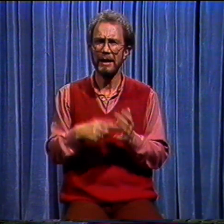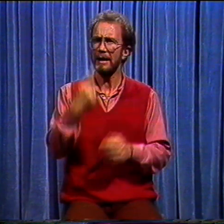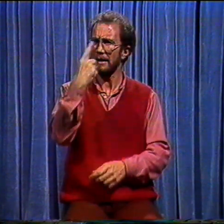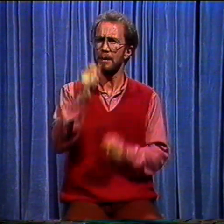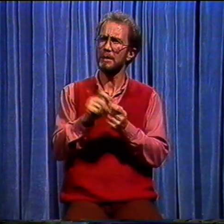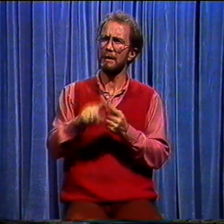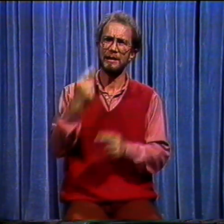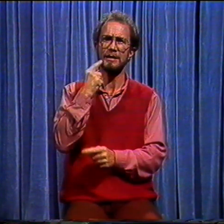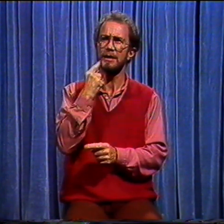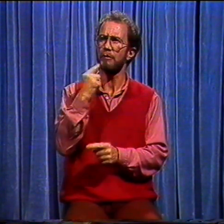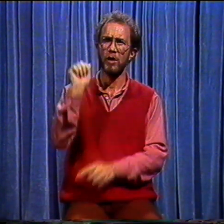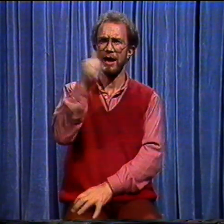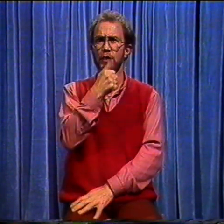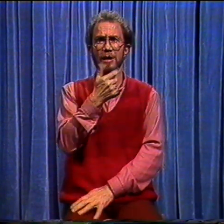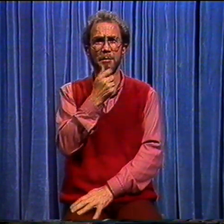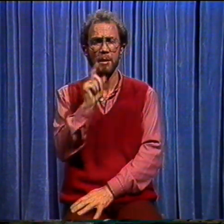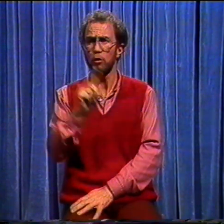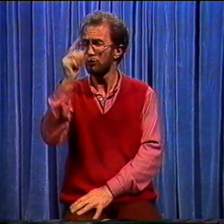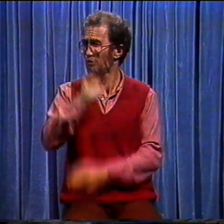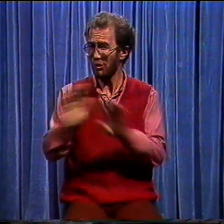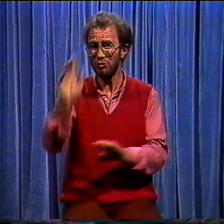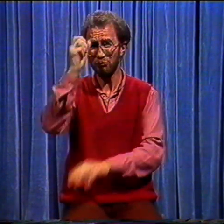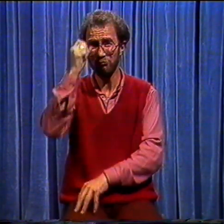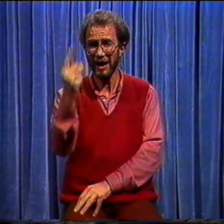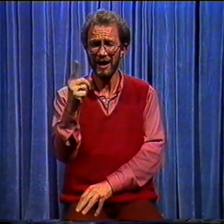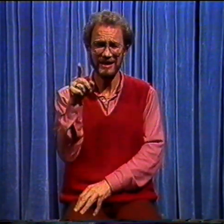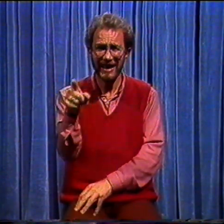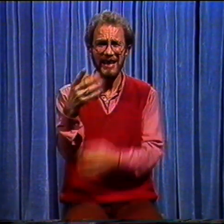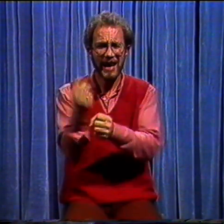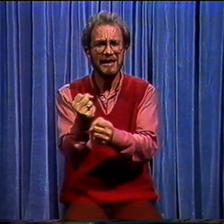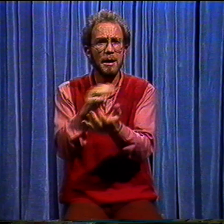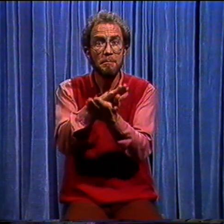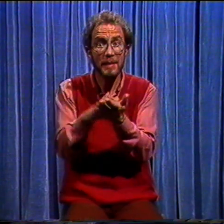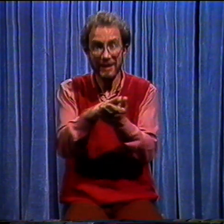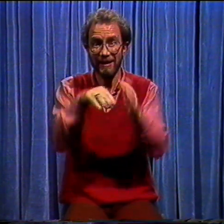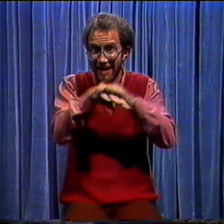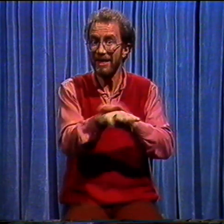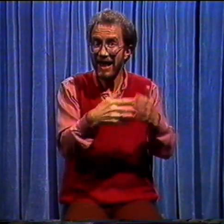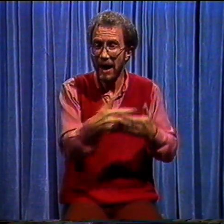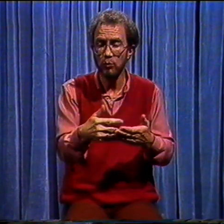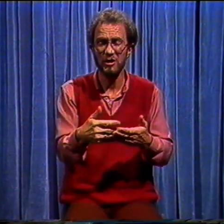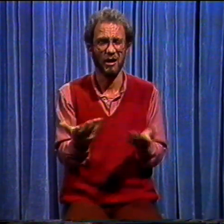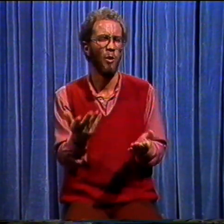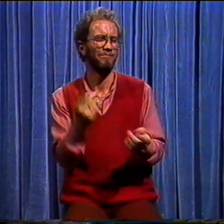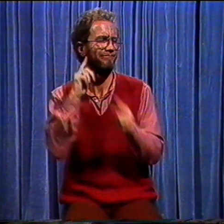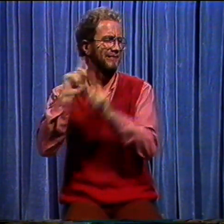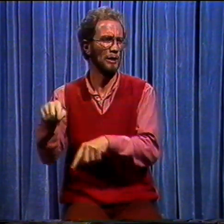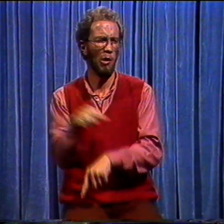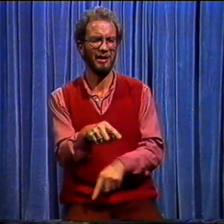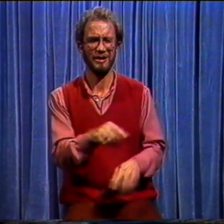it can be easy for hearing people not to realize that that has a meaning in the language and just ignore